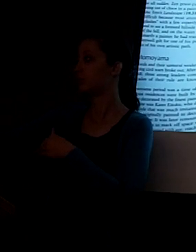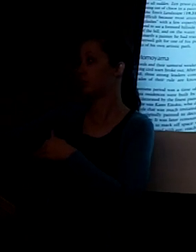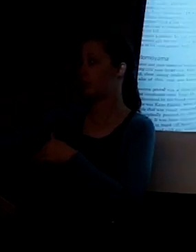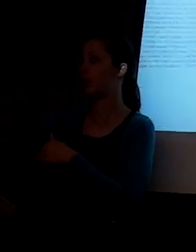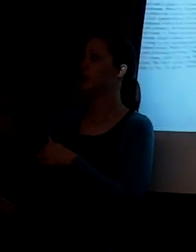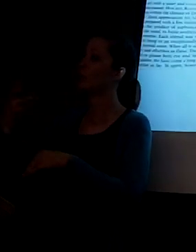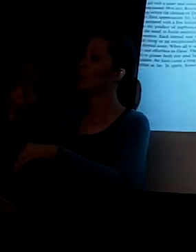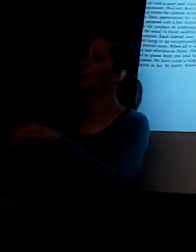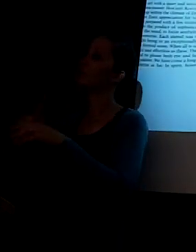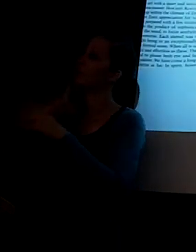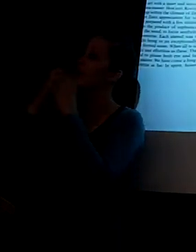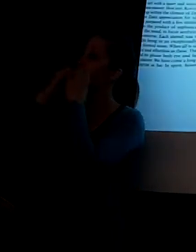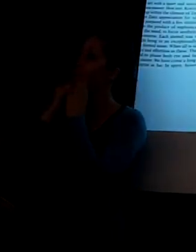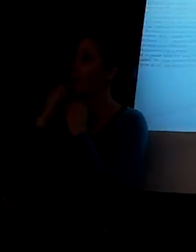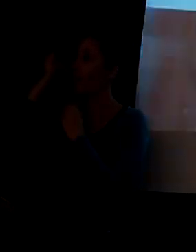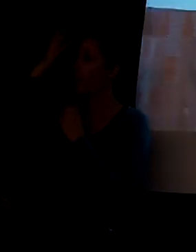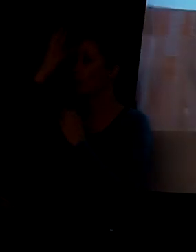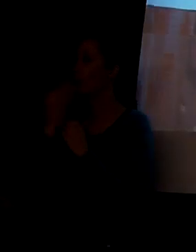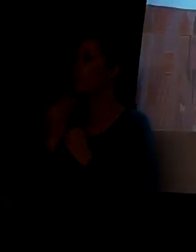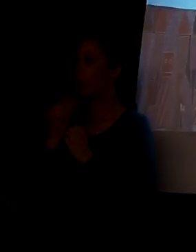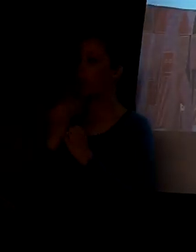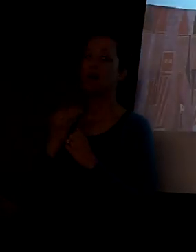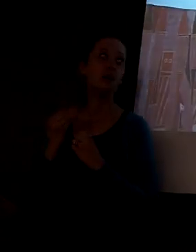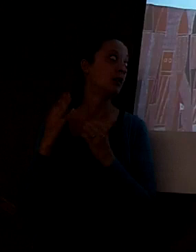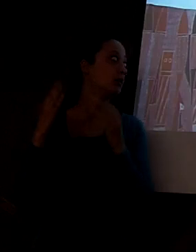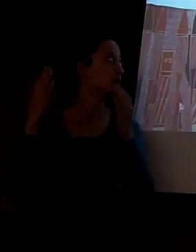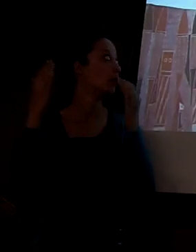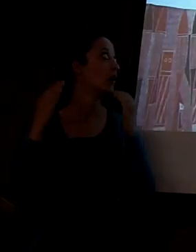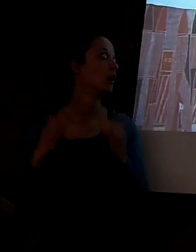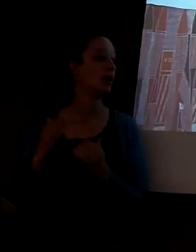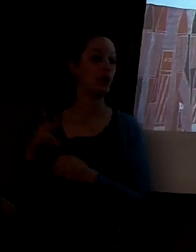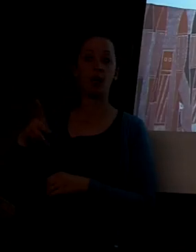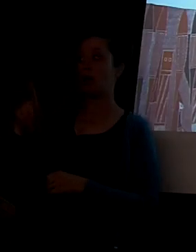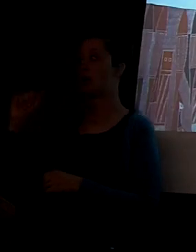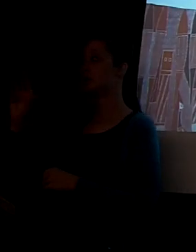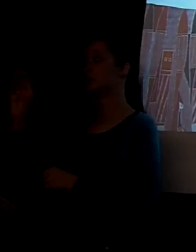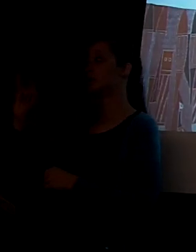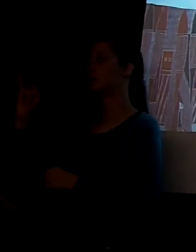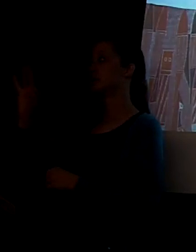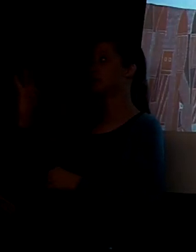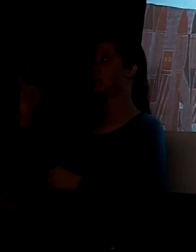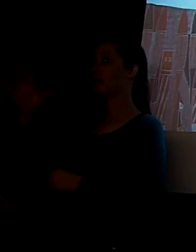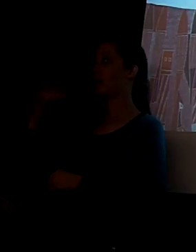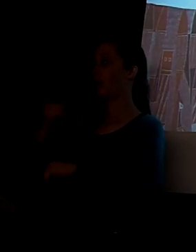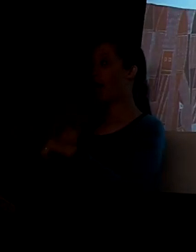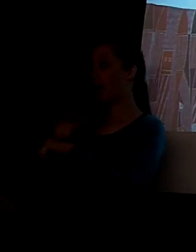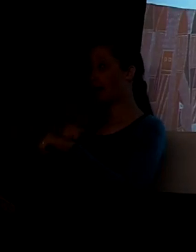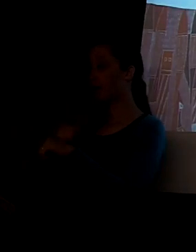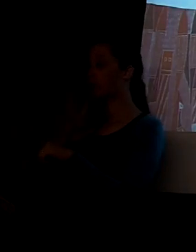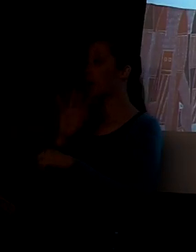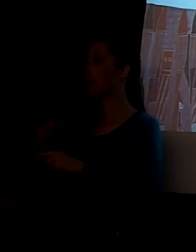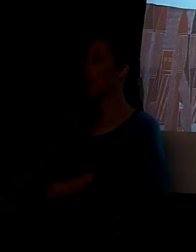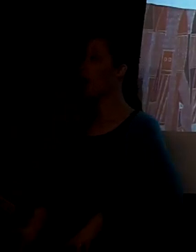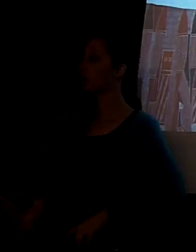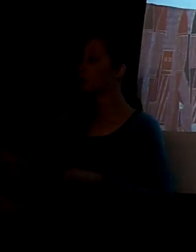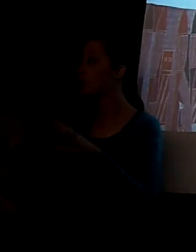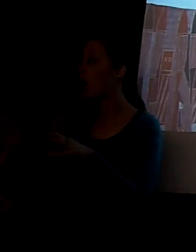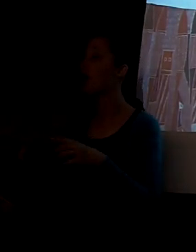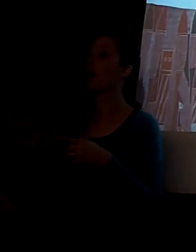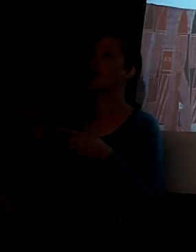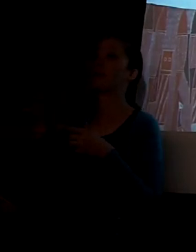in how they depict it. Then we looked at the Pacific areas. We talked about the Australians, the